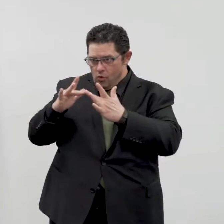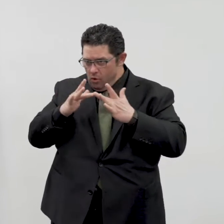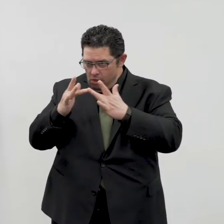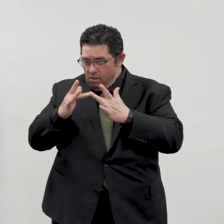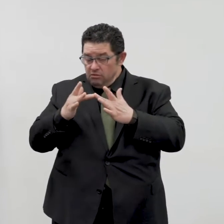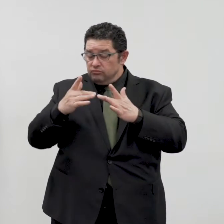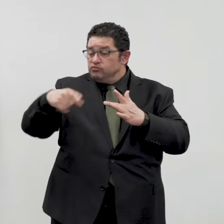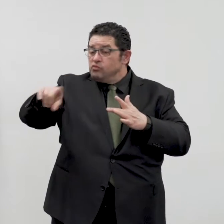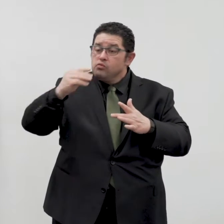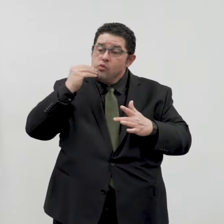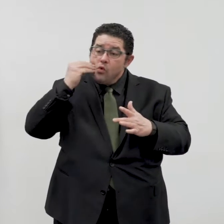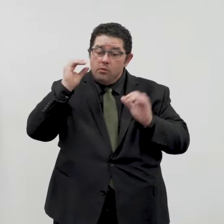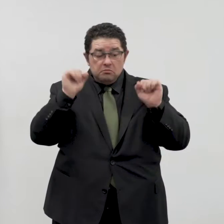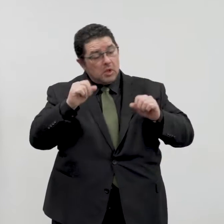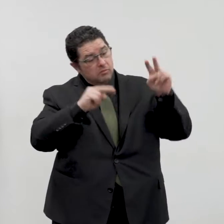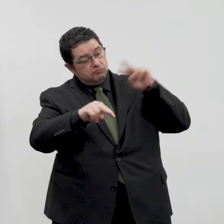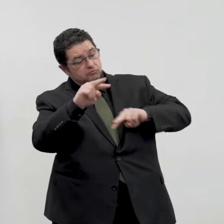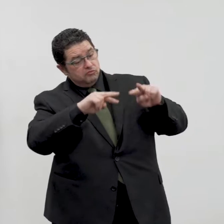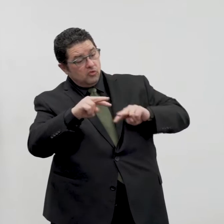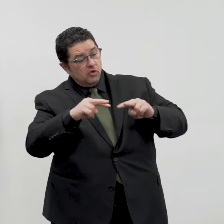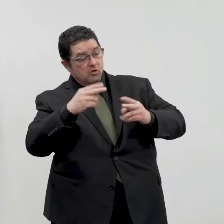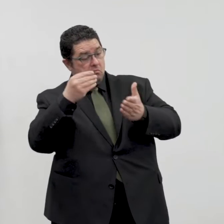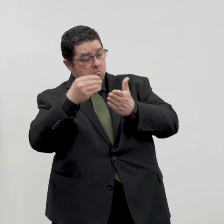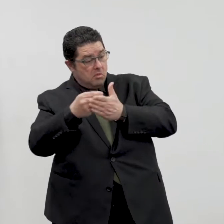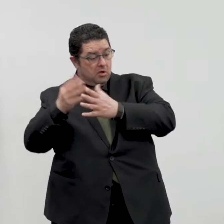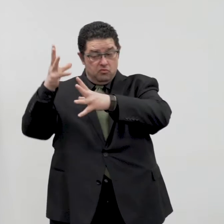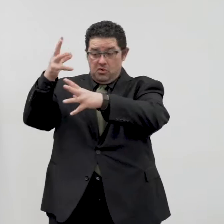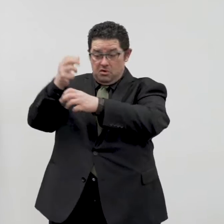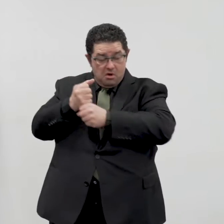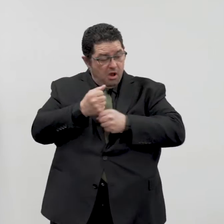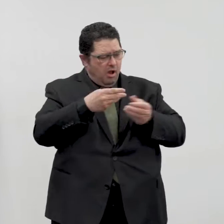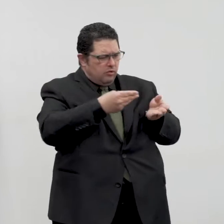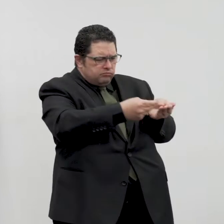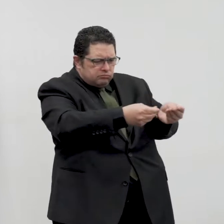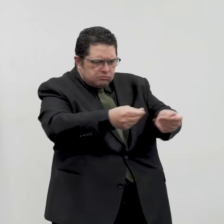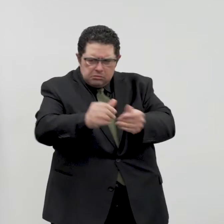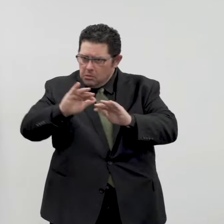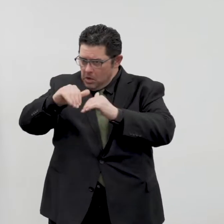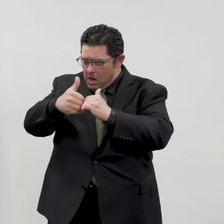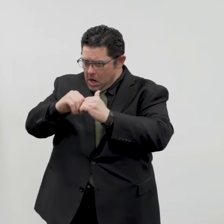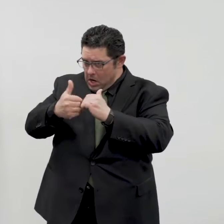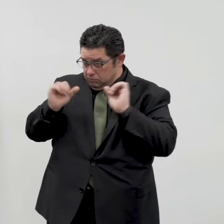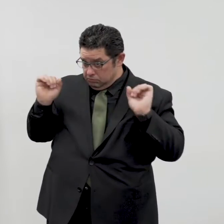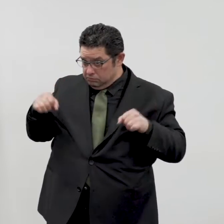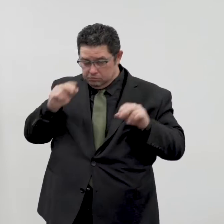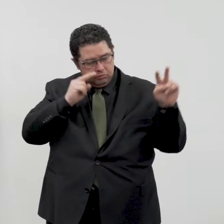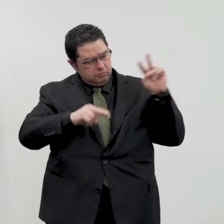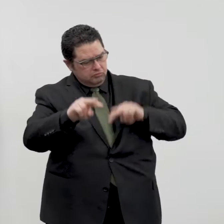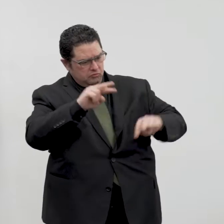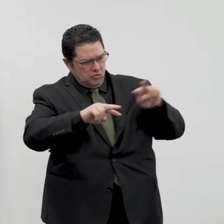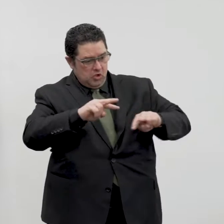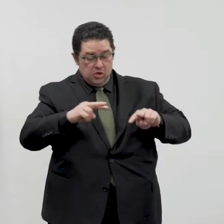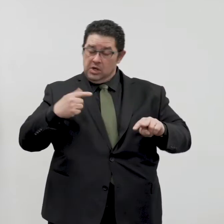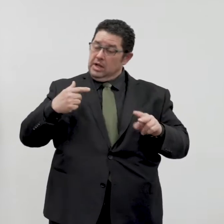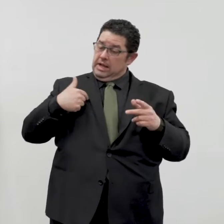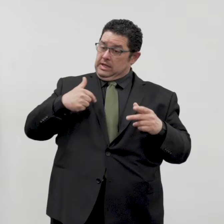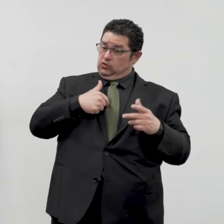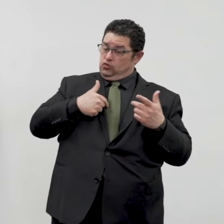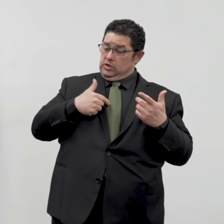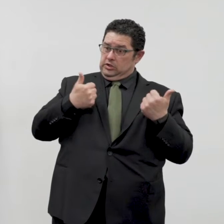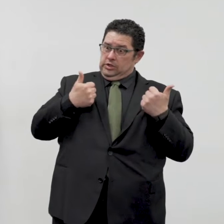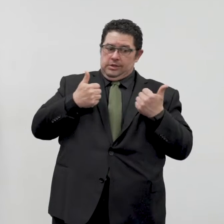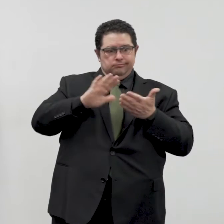all the expenditures that have been attributed to the CARES Act stimulus funding as we begin to rescue our community from